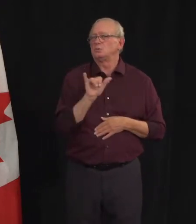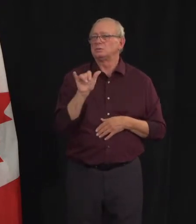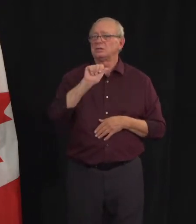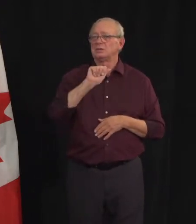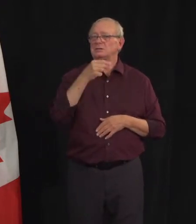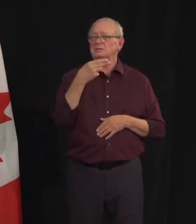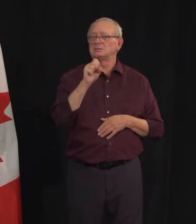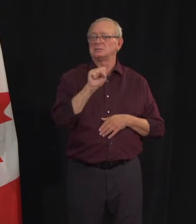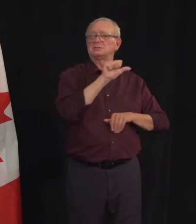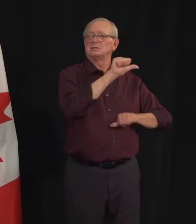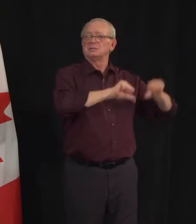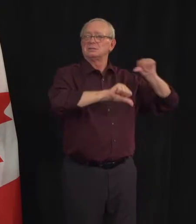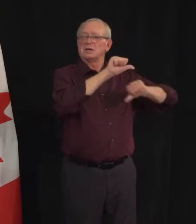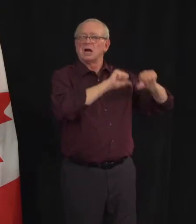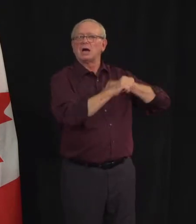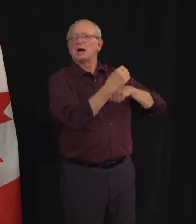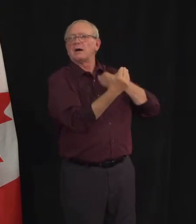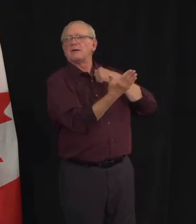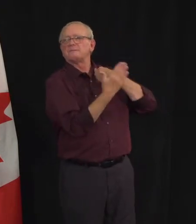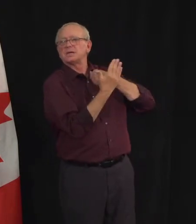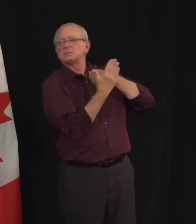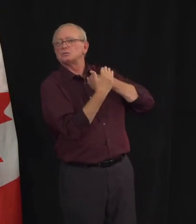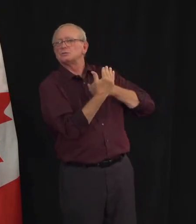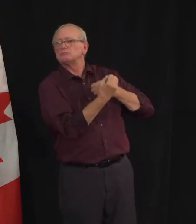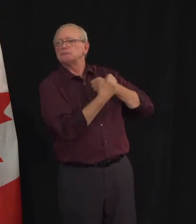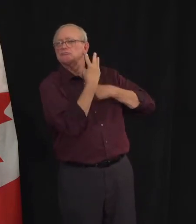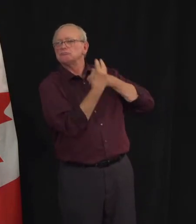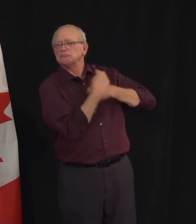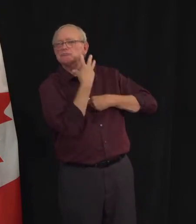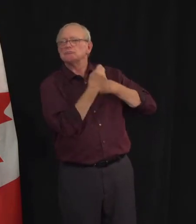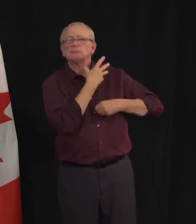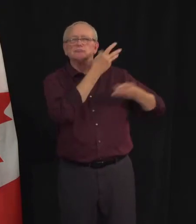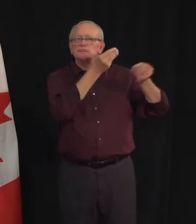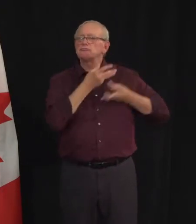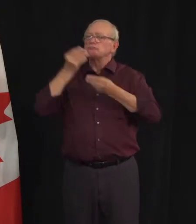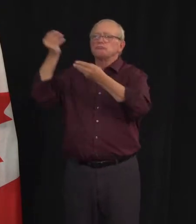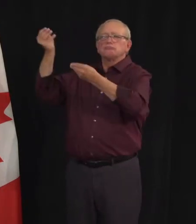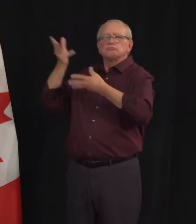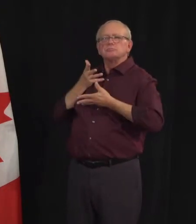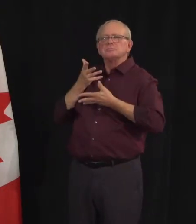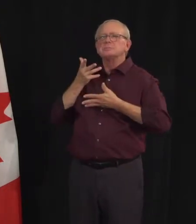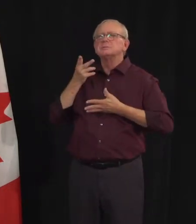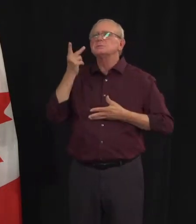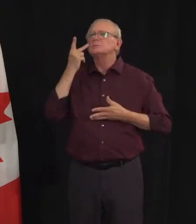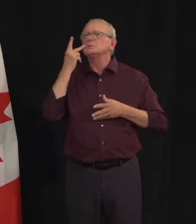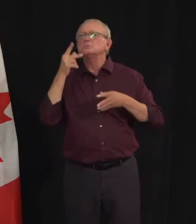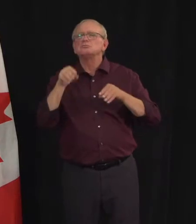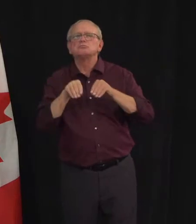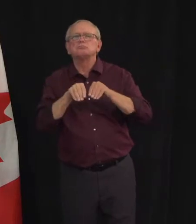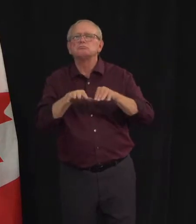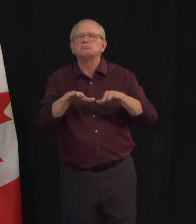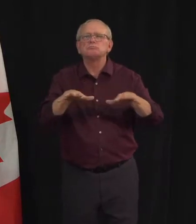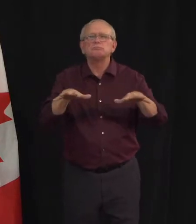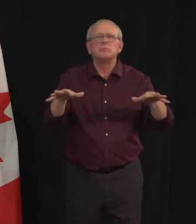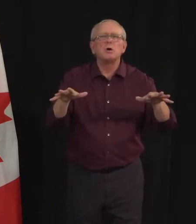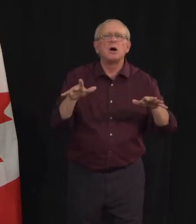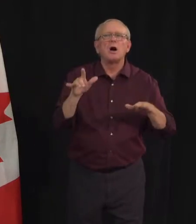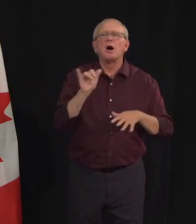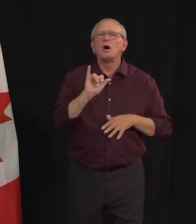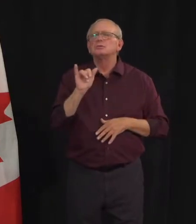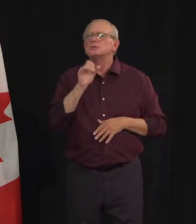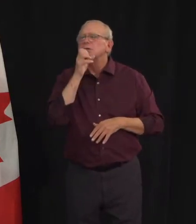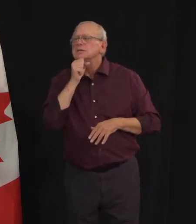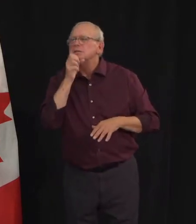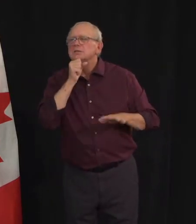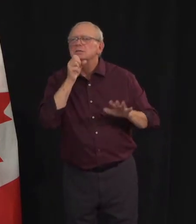Advisory Group. I looked at data on infection rates and transmission patterns by age, and at models of school